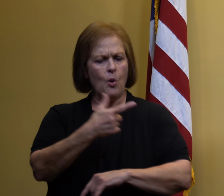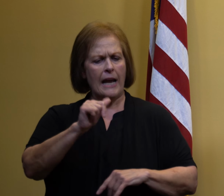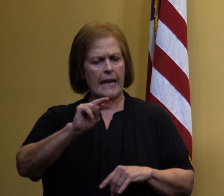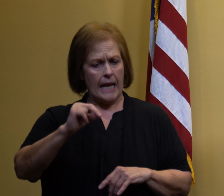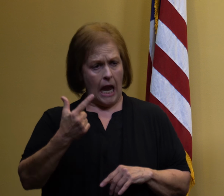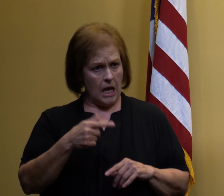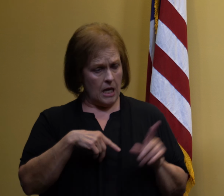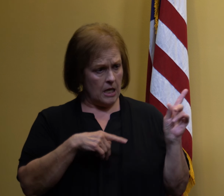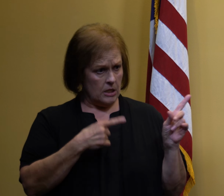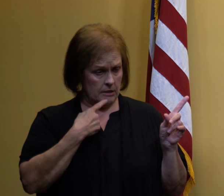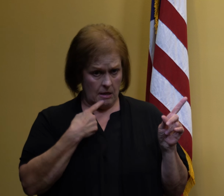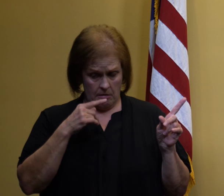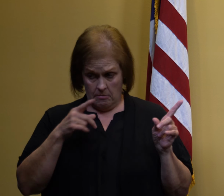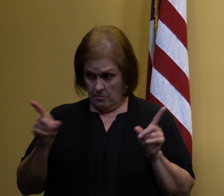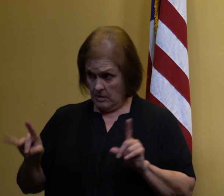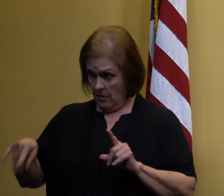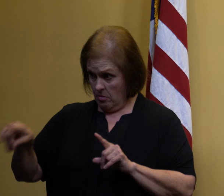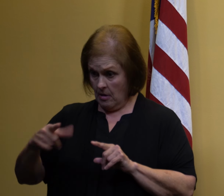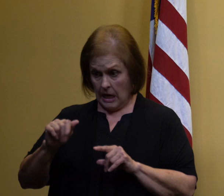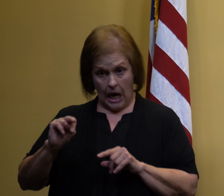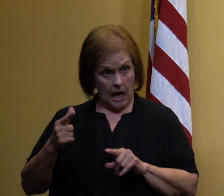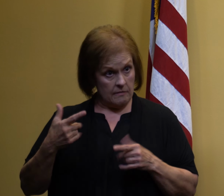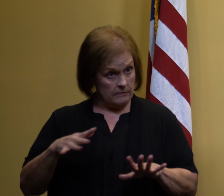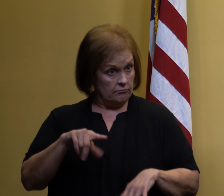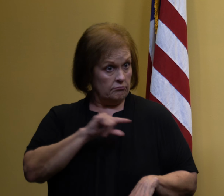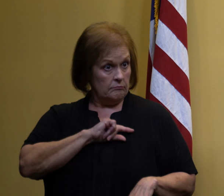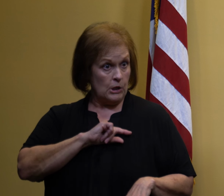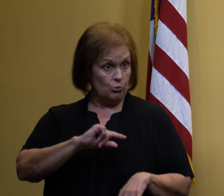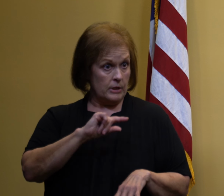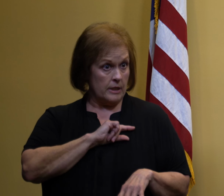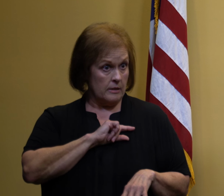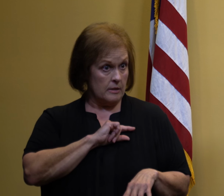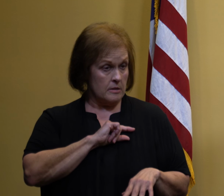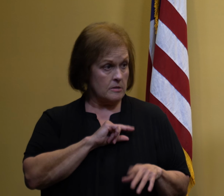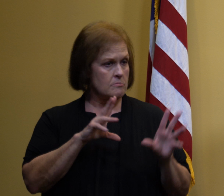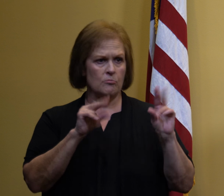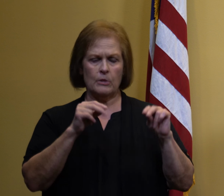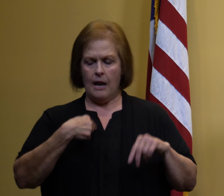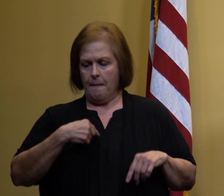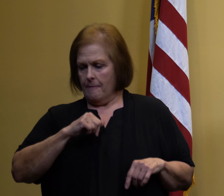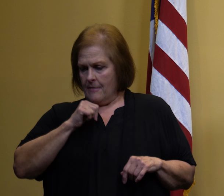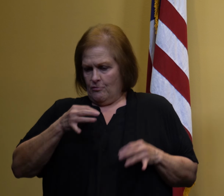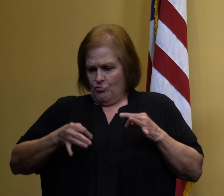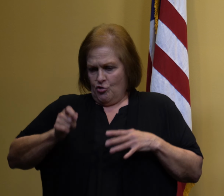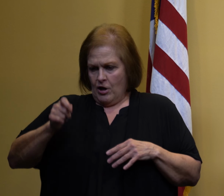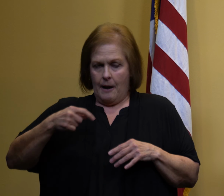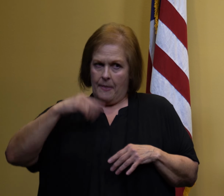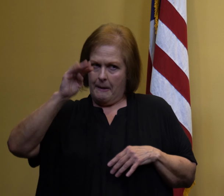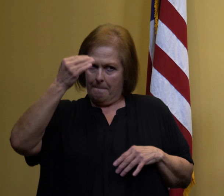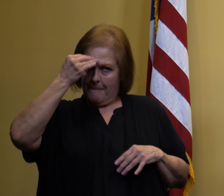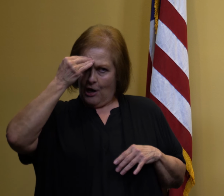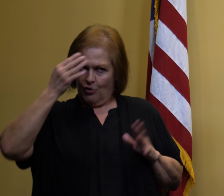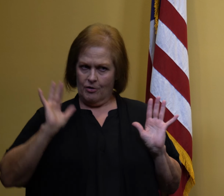have been adjudicated as guilty? And if so, what will be the timeline as far as transferring them into? I'm not a judge. I'm the mayor of the city